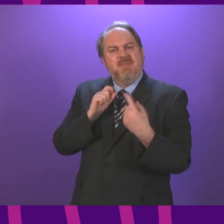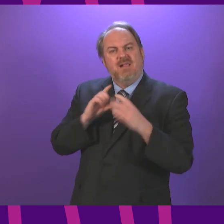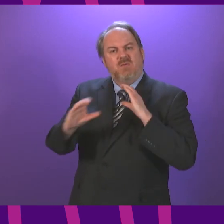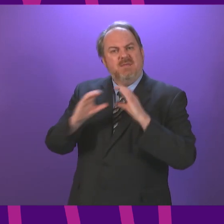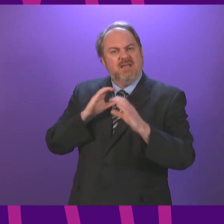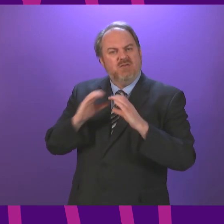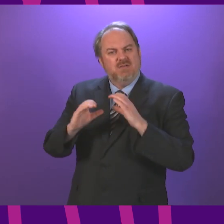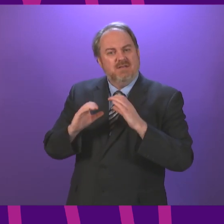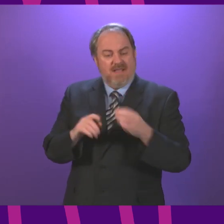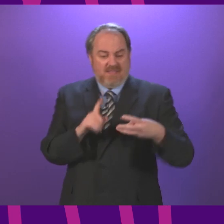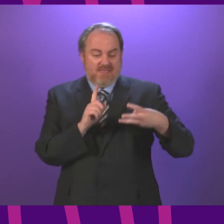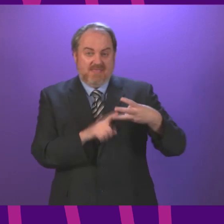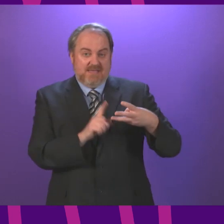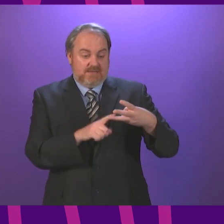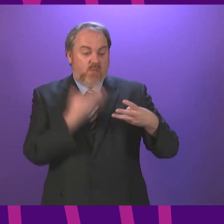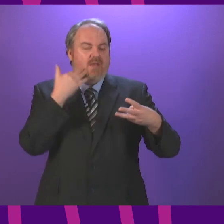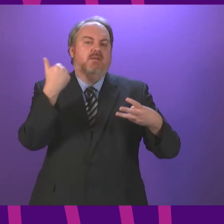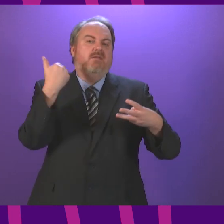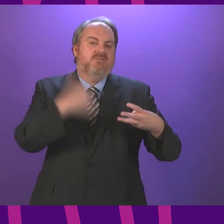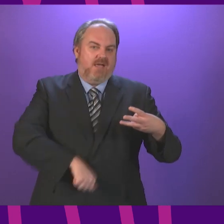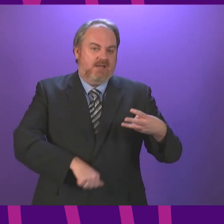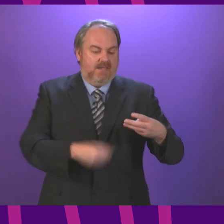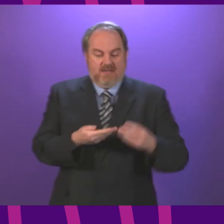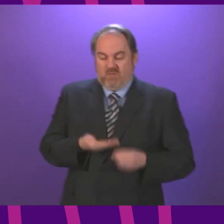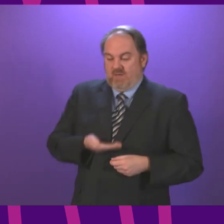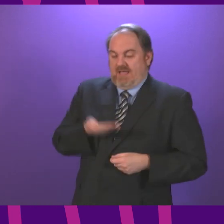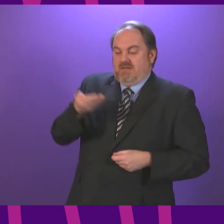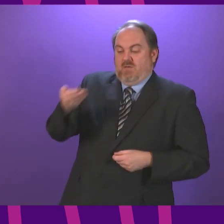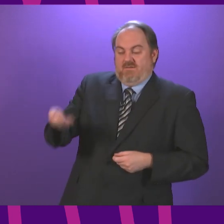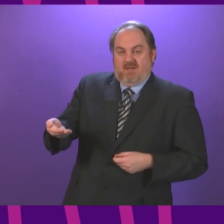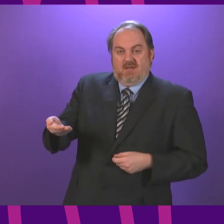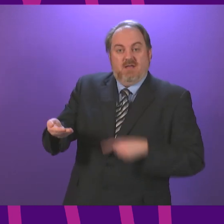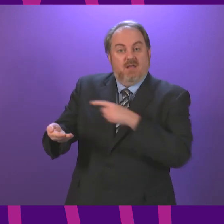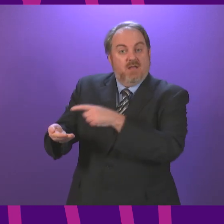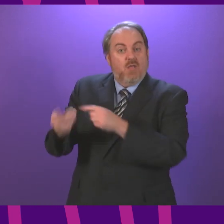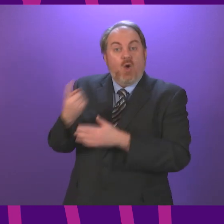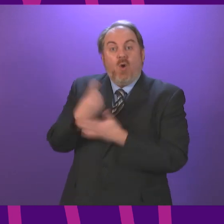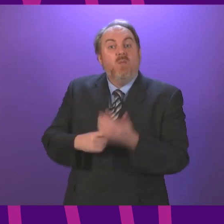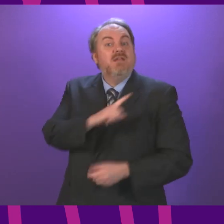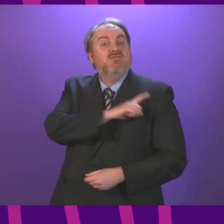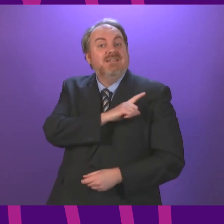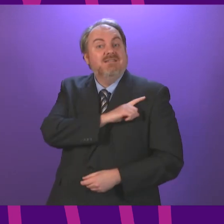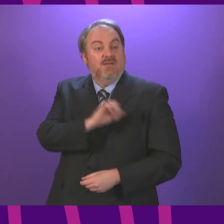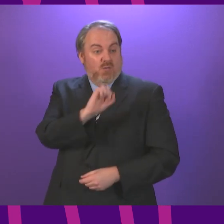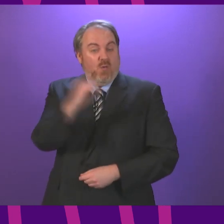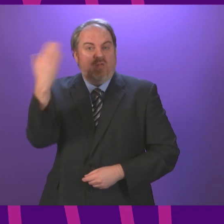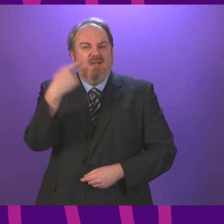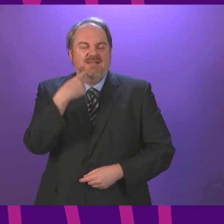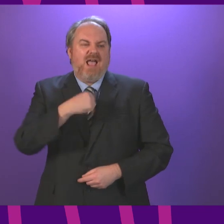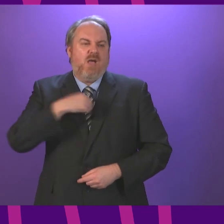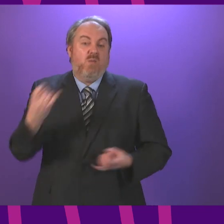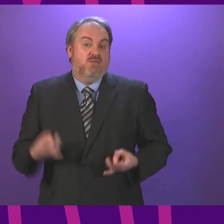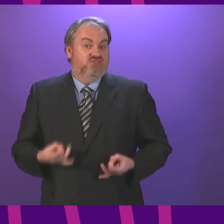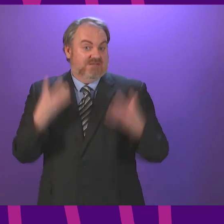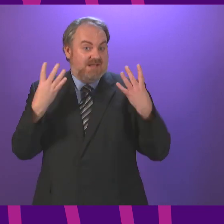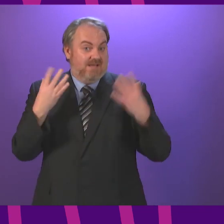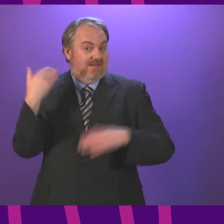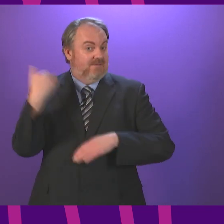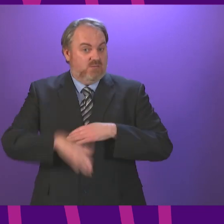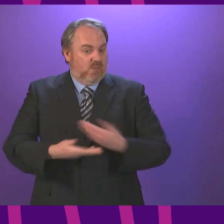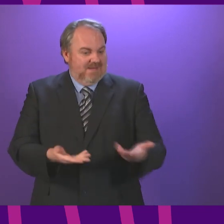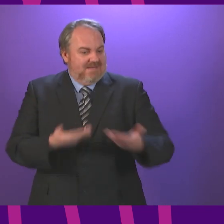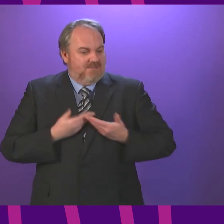of the final straws and her lawyers had to threaten to resign to force the government's hand. Presenting officer, that information